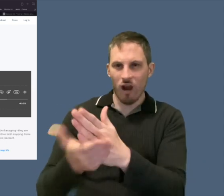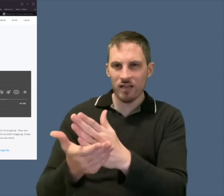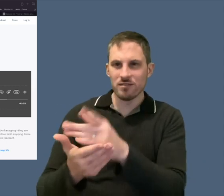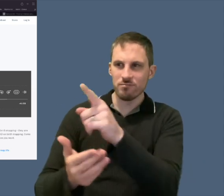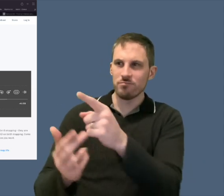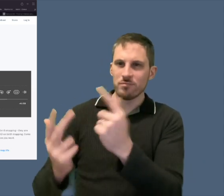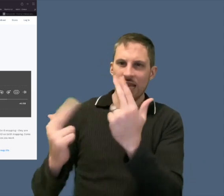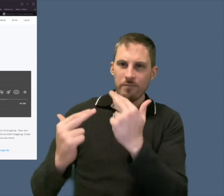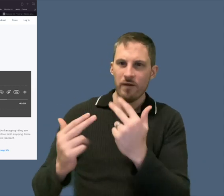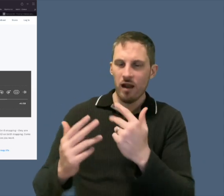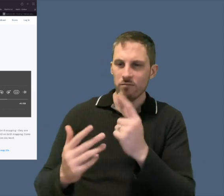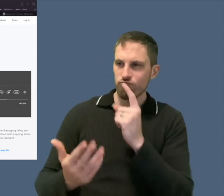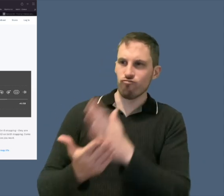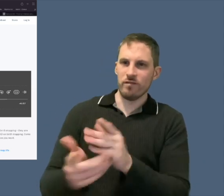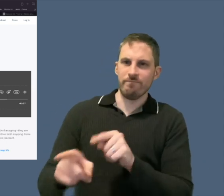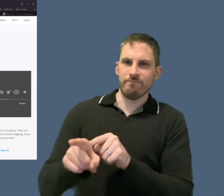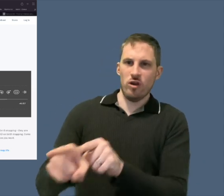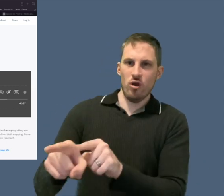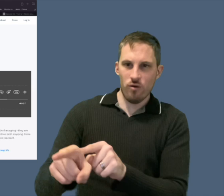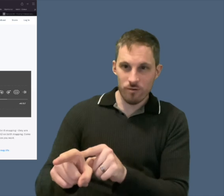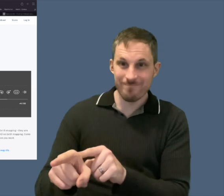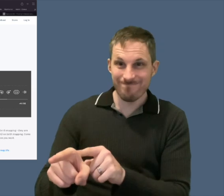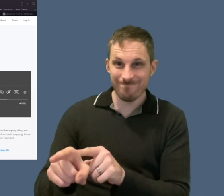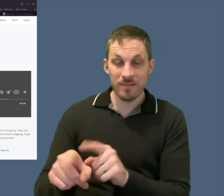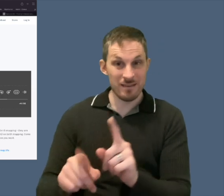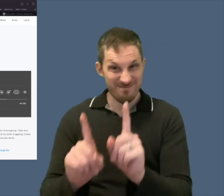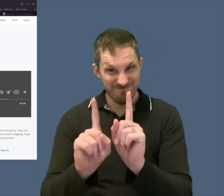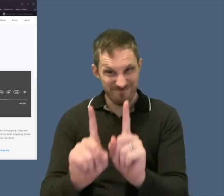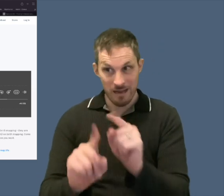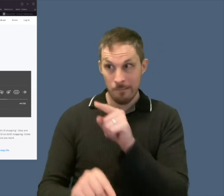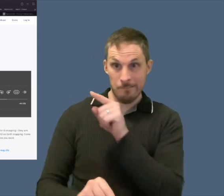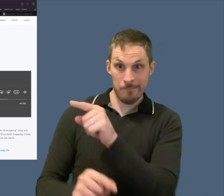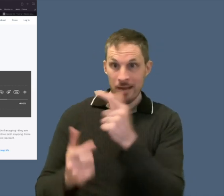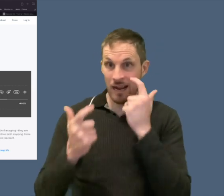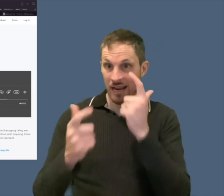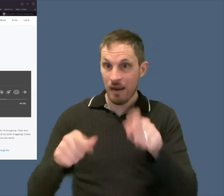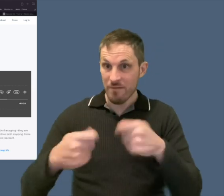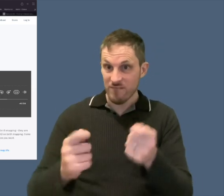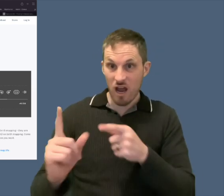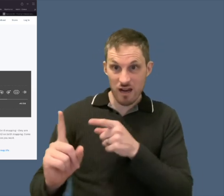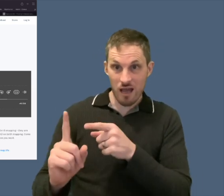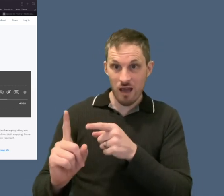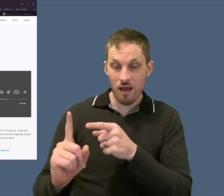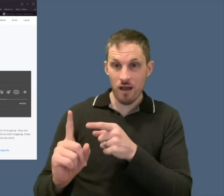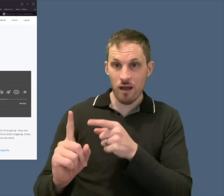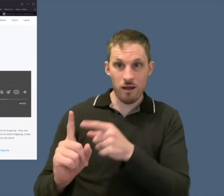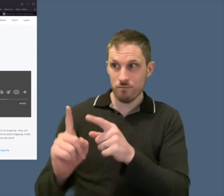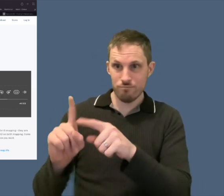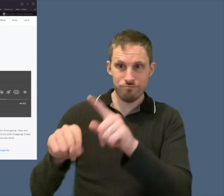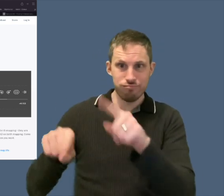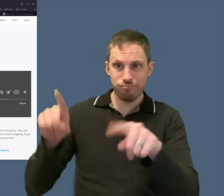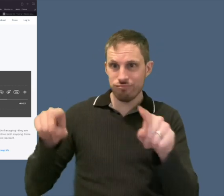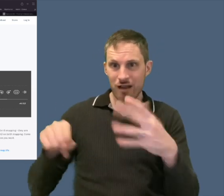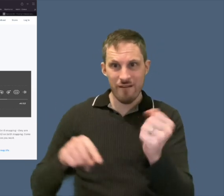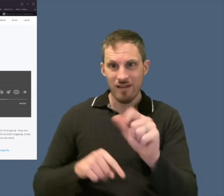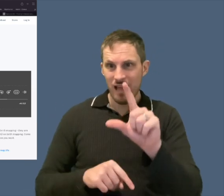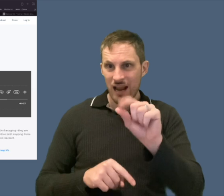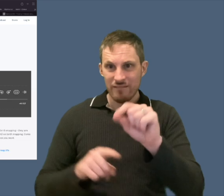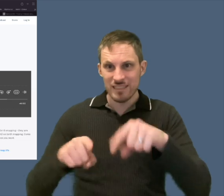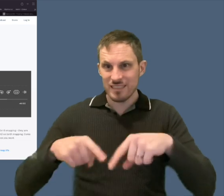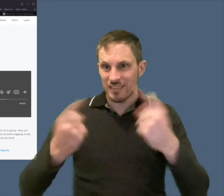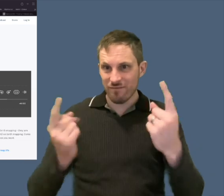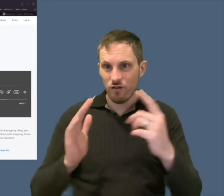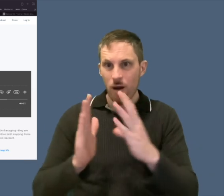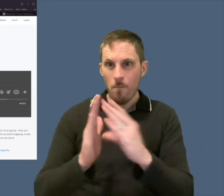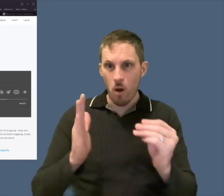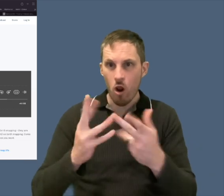with what they're doing. But that care provider is going to be variable. There's 11 different models of care